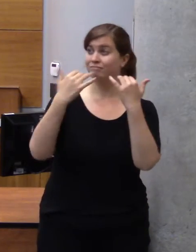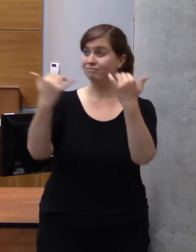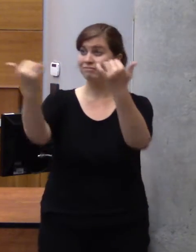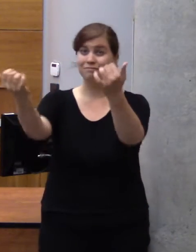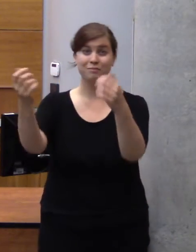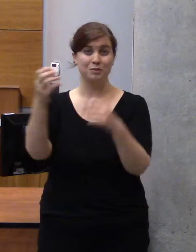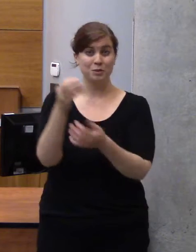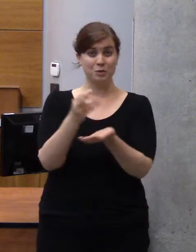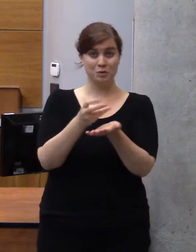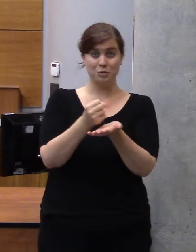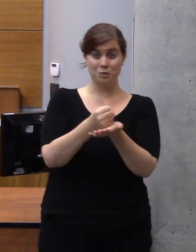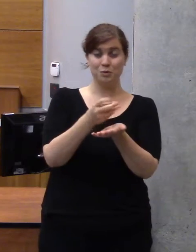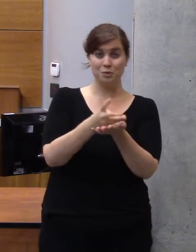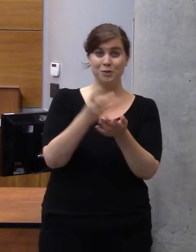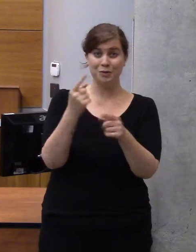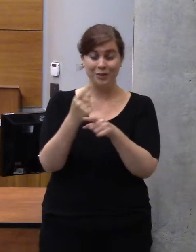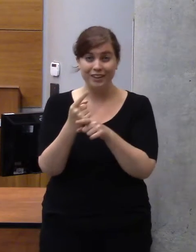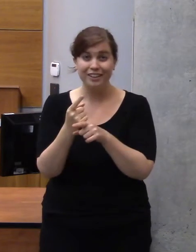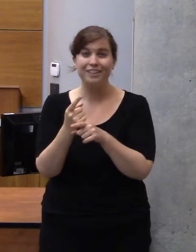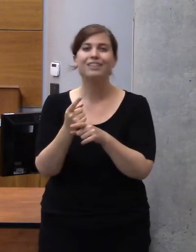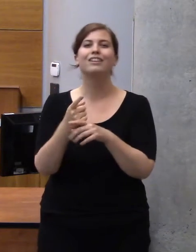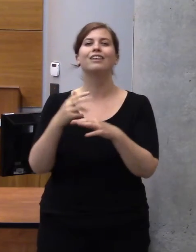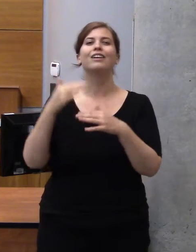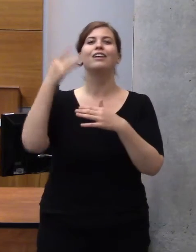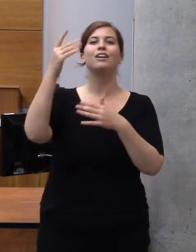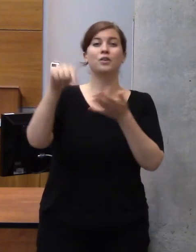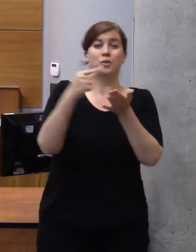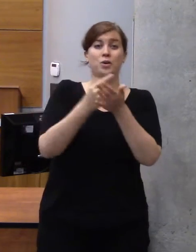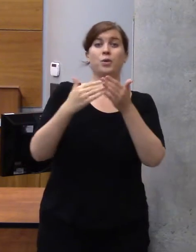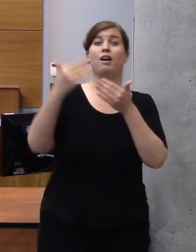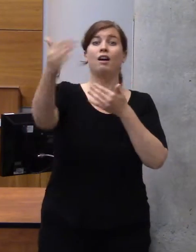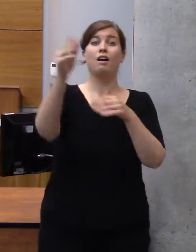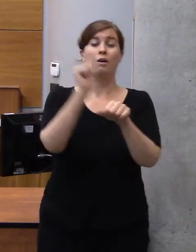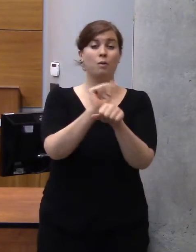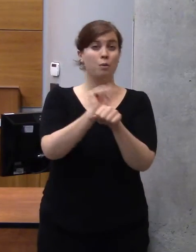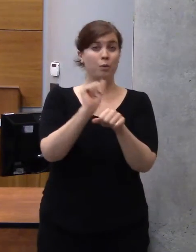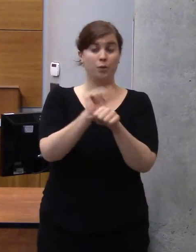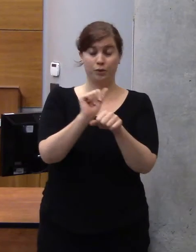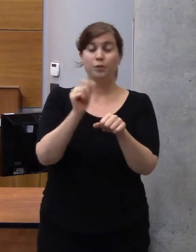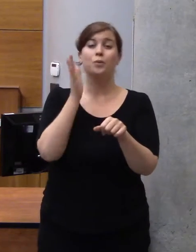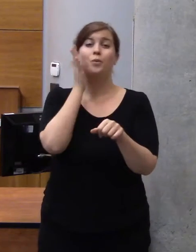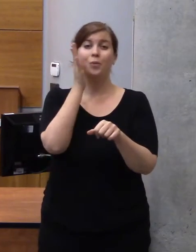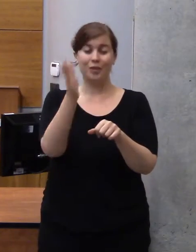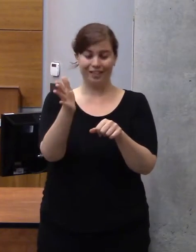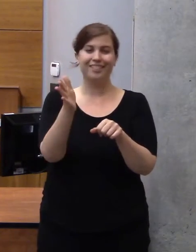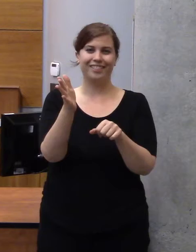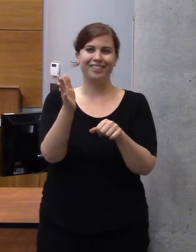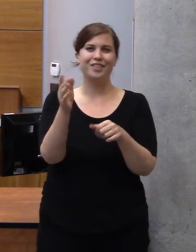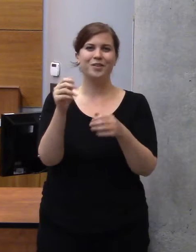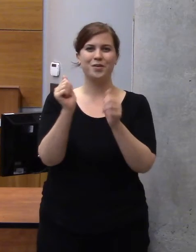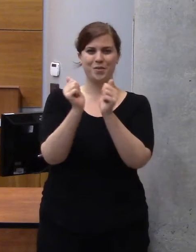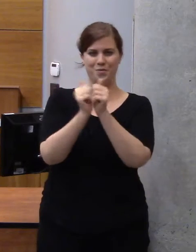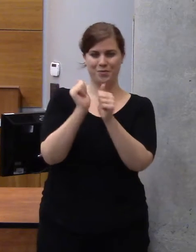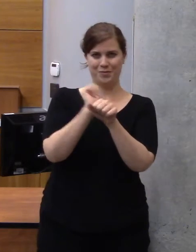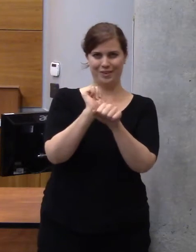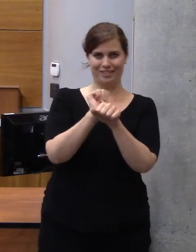like drop-in centers, shelters, community organizations are often run under a not-for-profit structure. So my goal today is to give you just